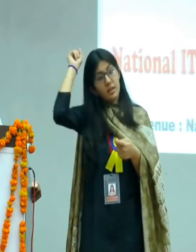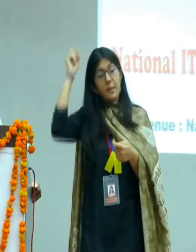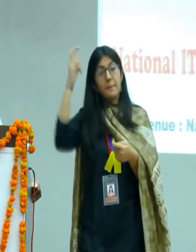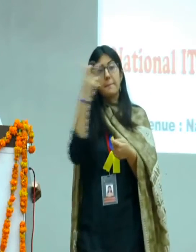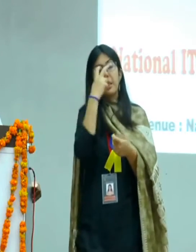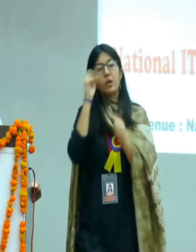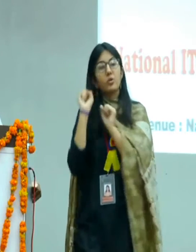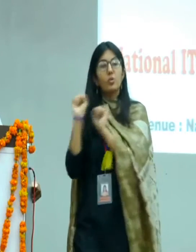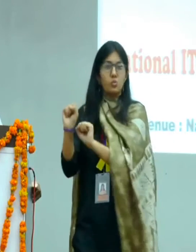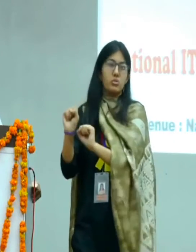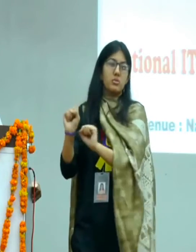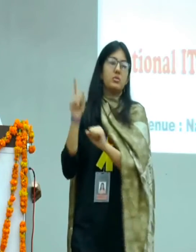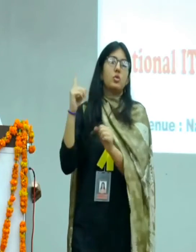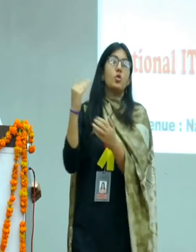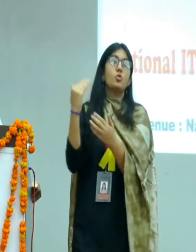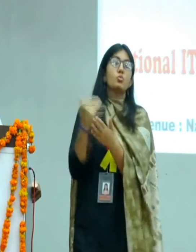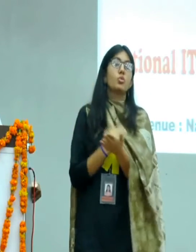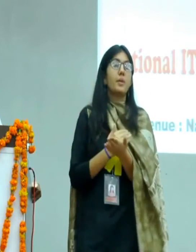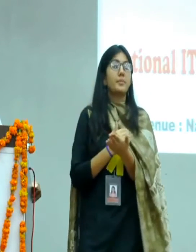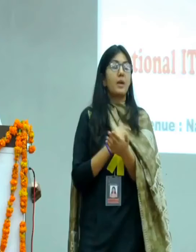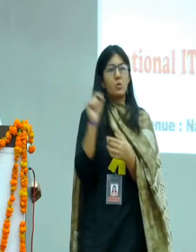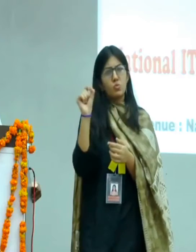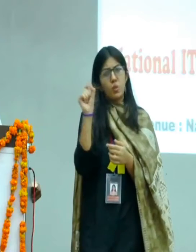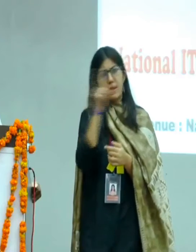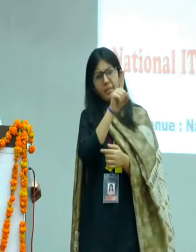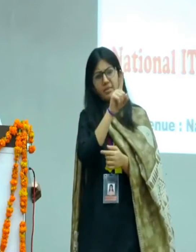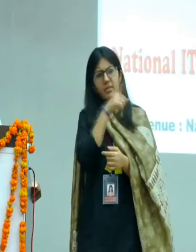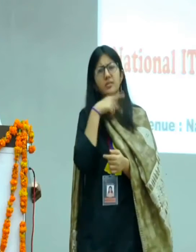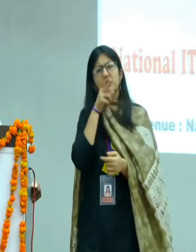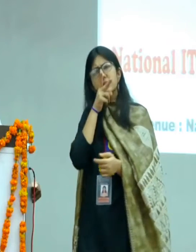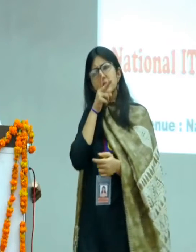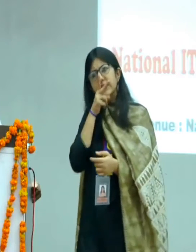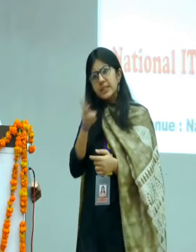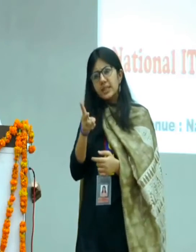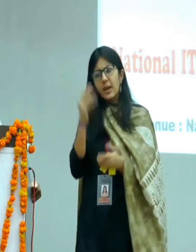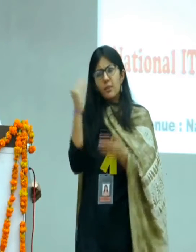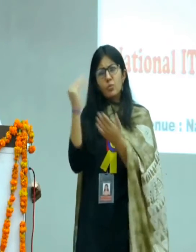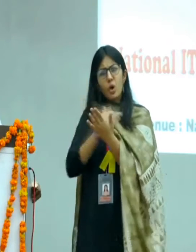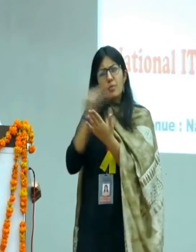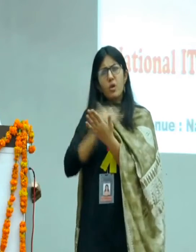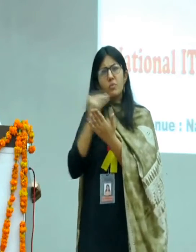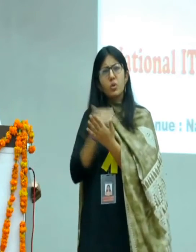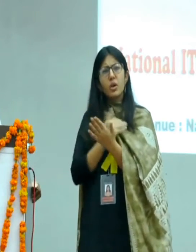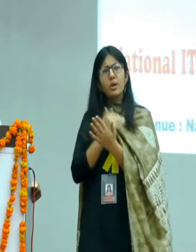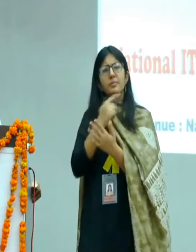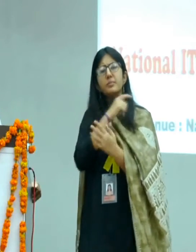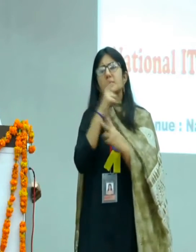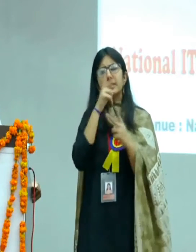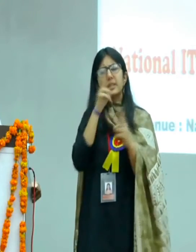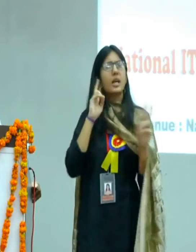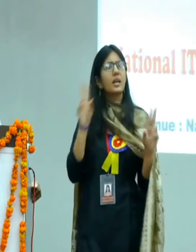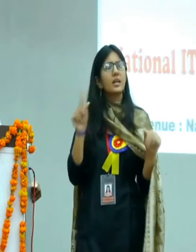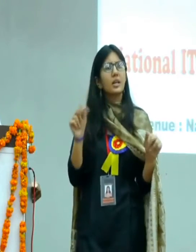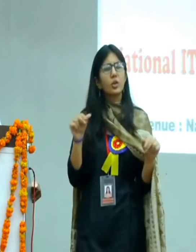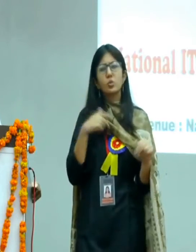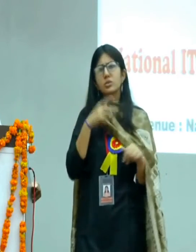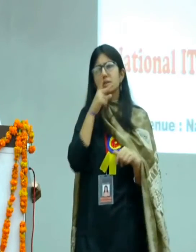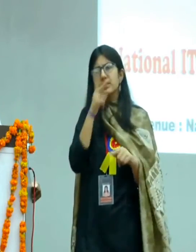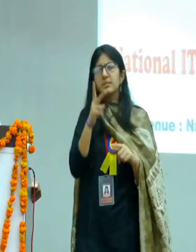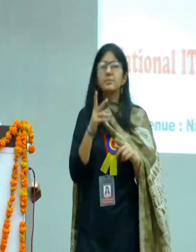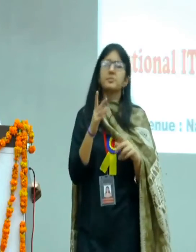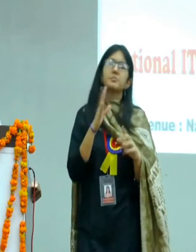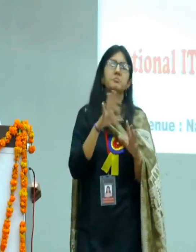our program last 1 month. He just saw our events on his radio without charging. So